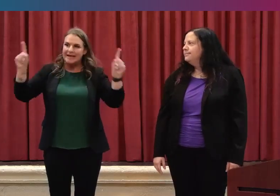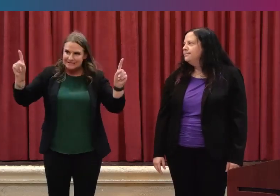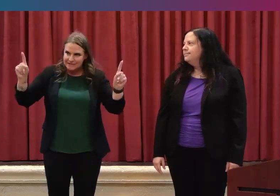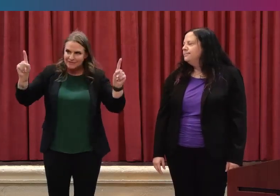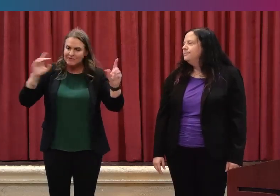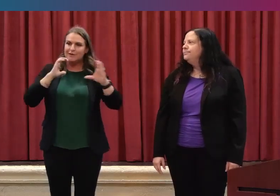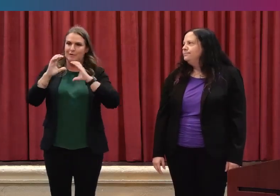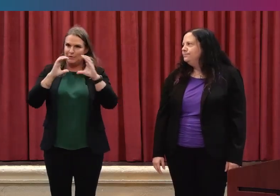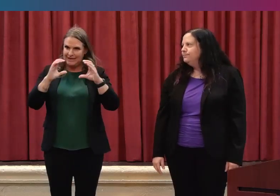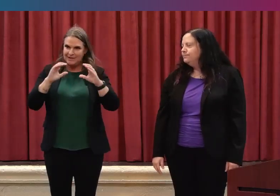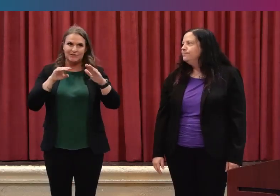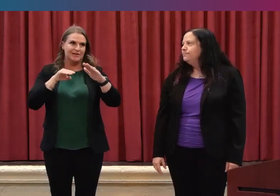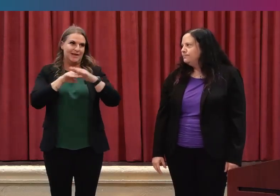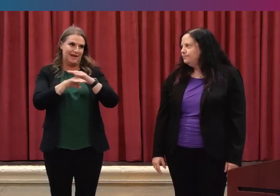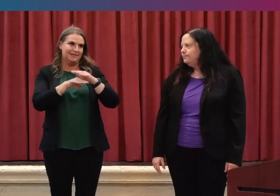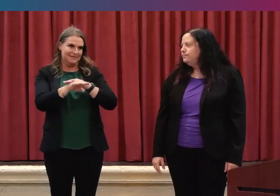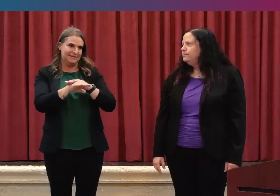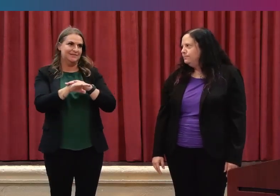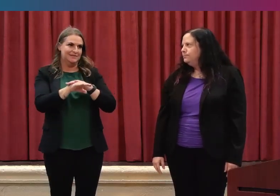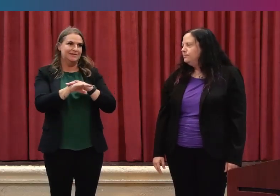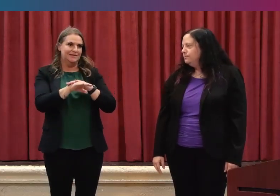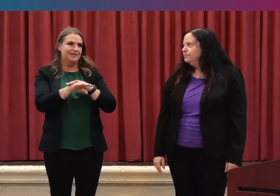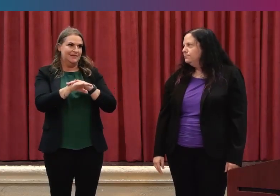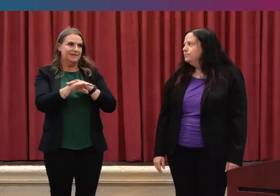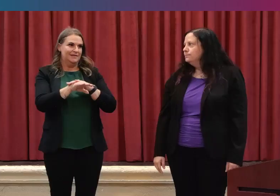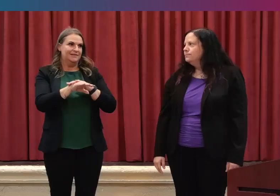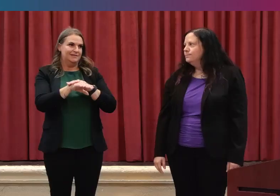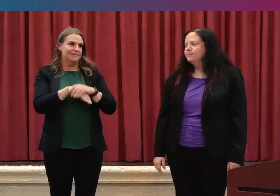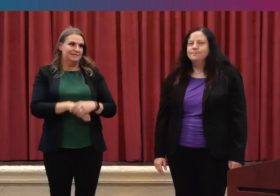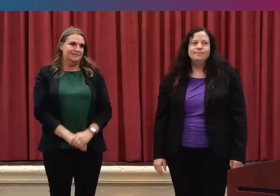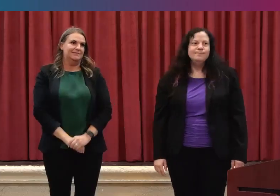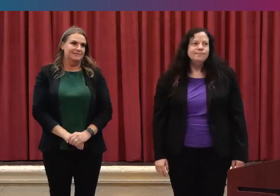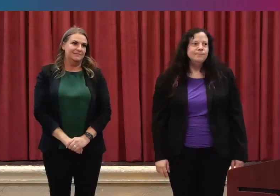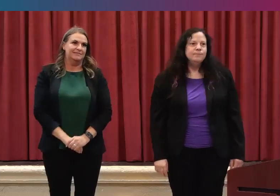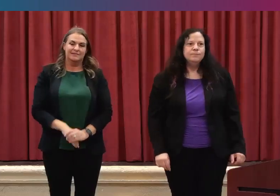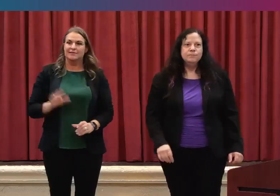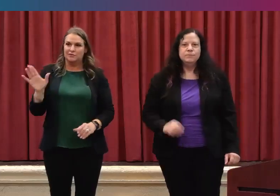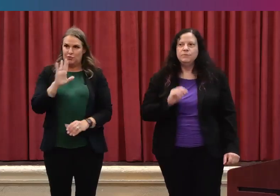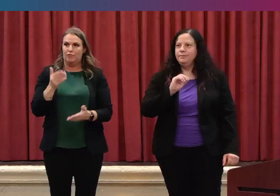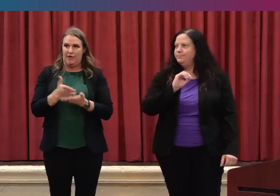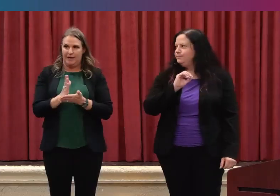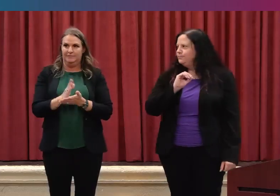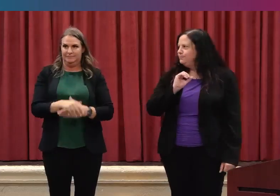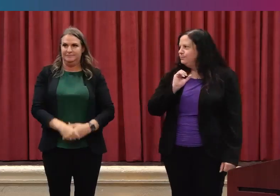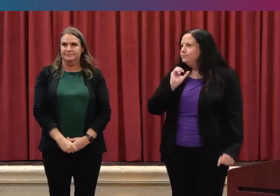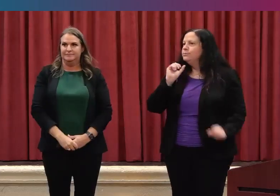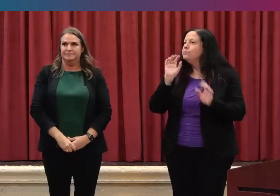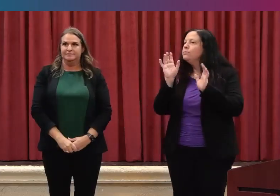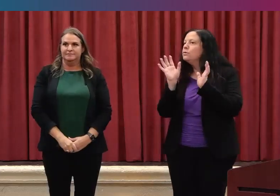requires equal effective communication accessibility. That is your